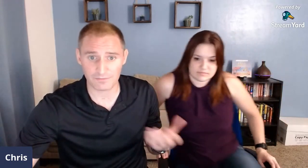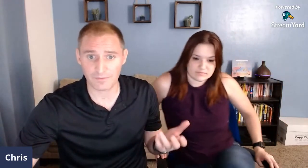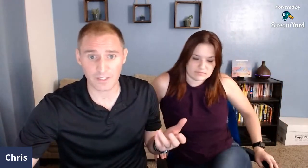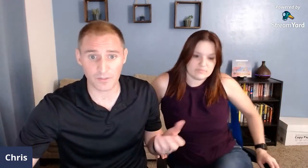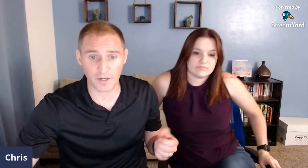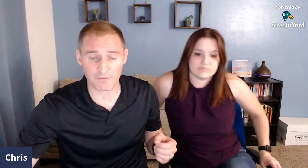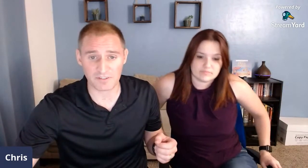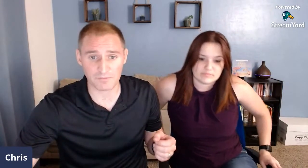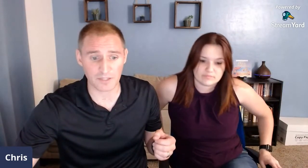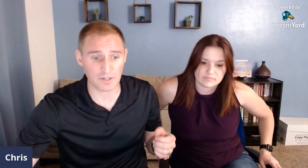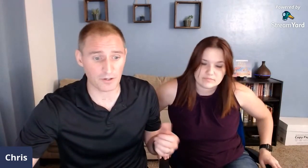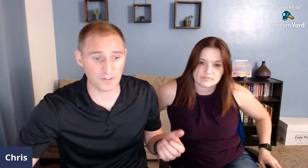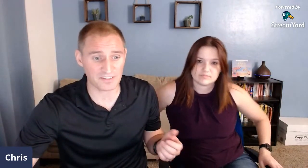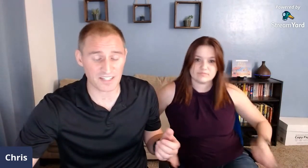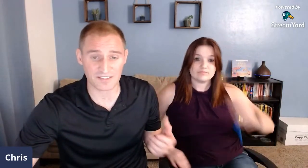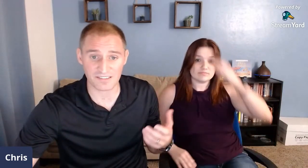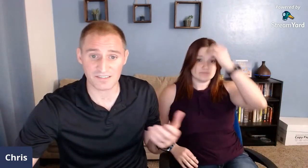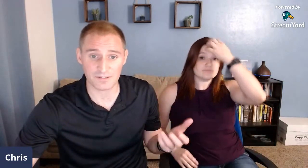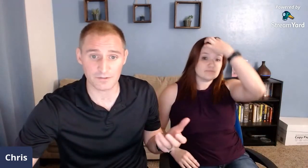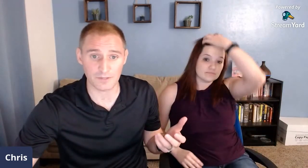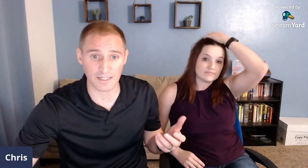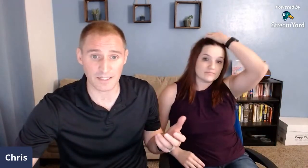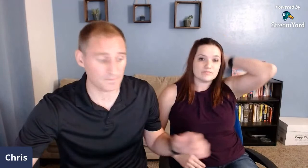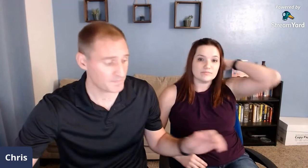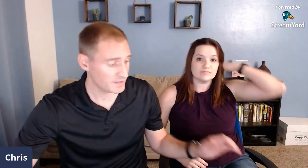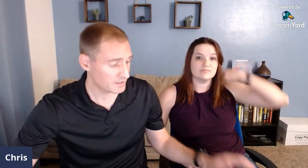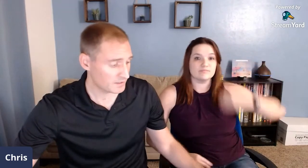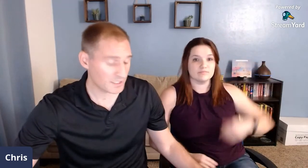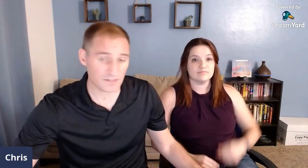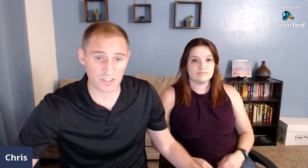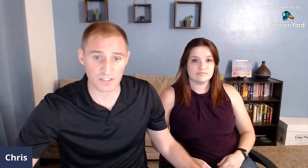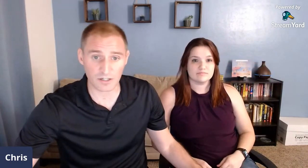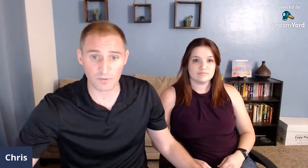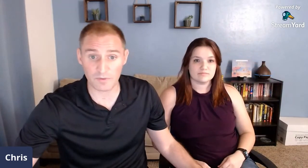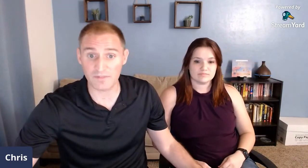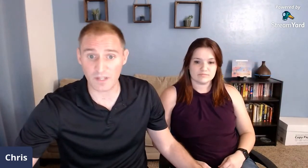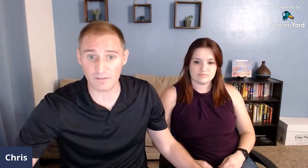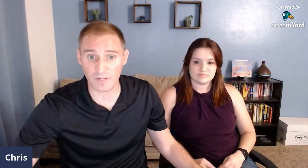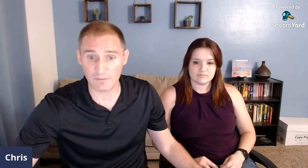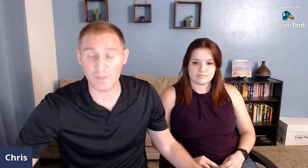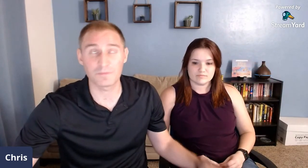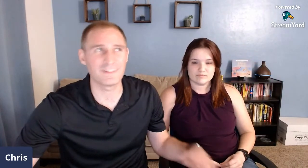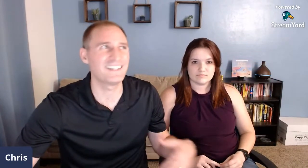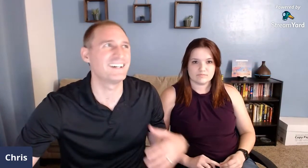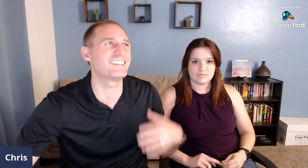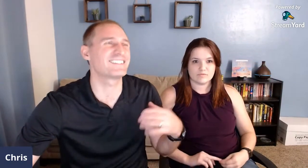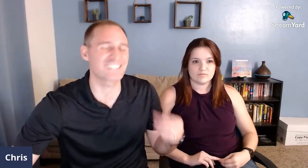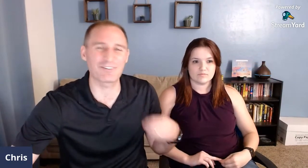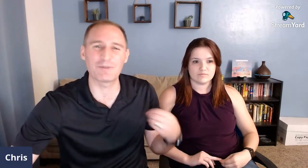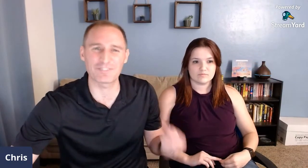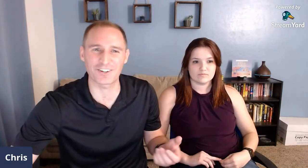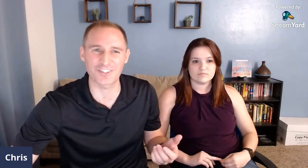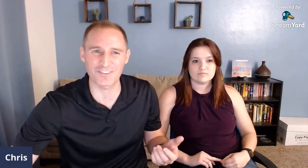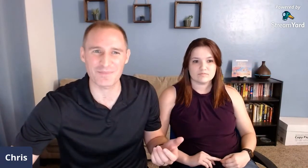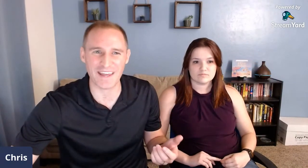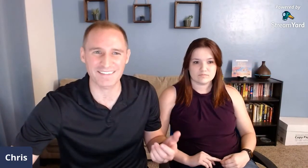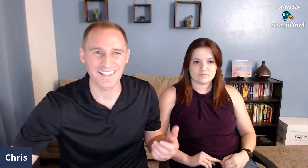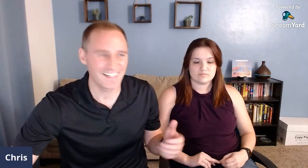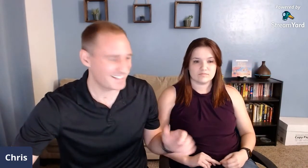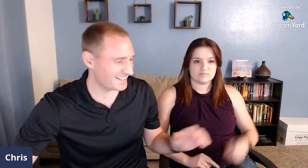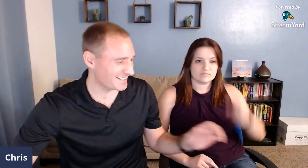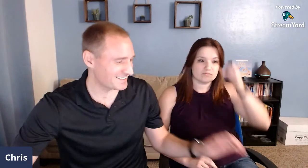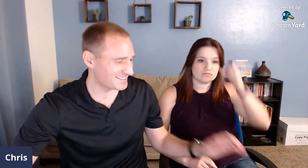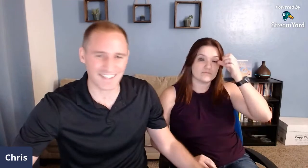That's part of the reason why we hold these sessions is to kind of share what to share what we've learned over the